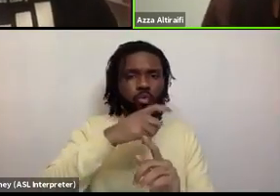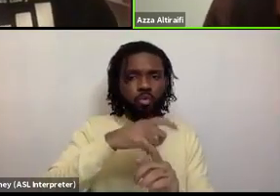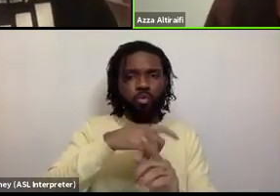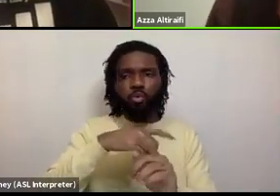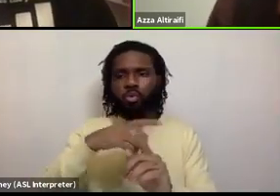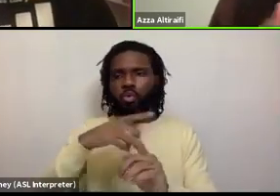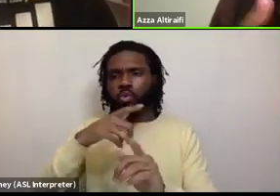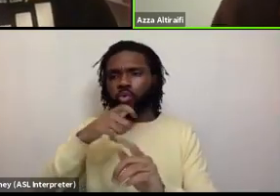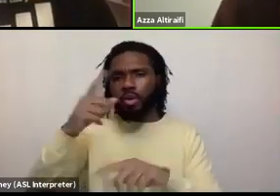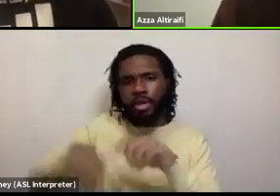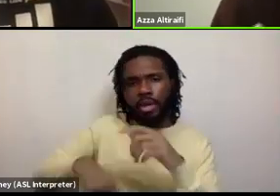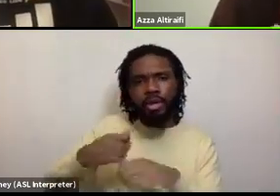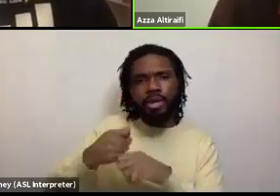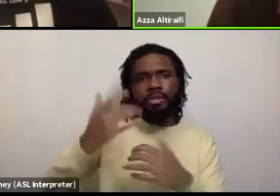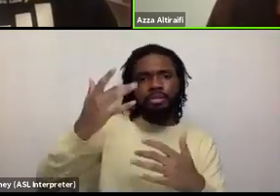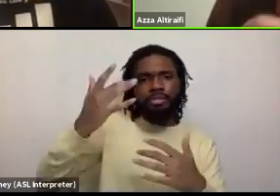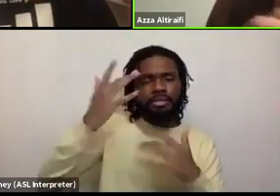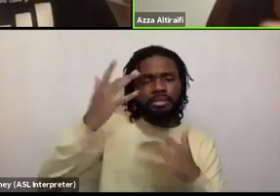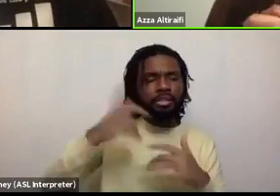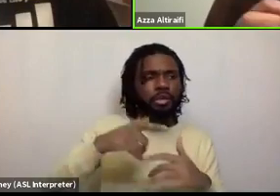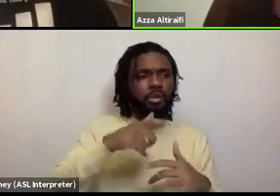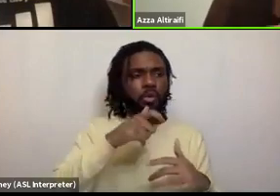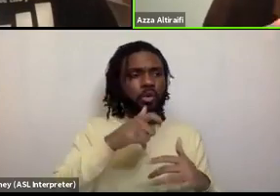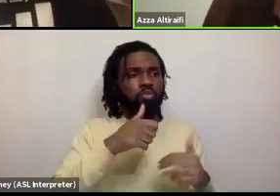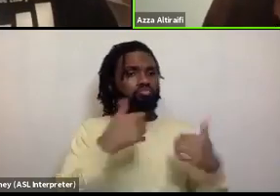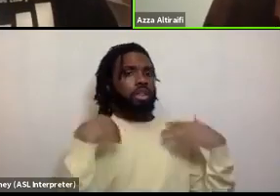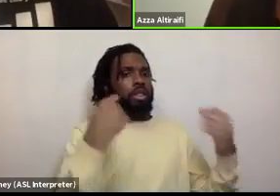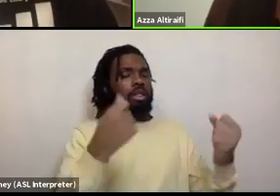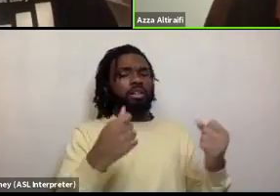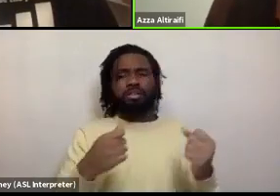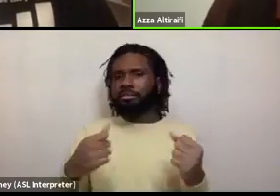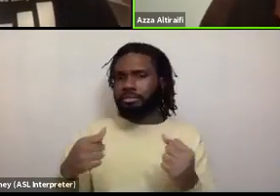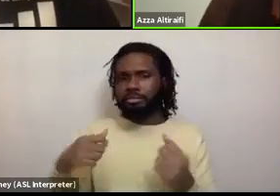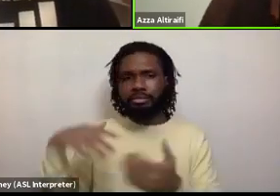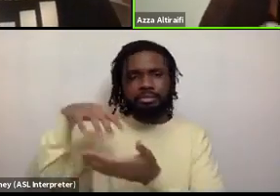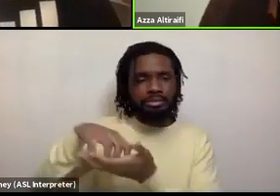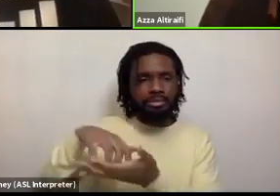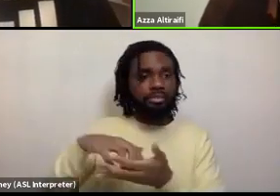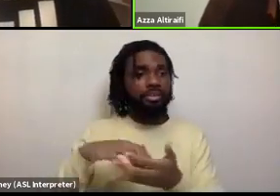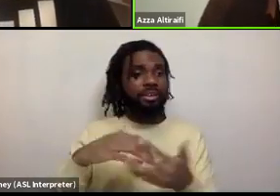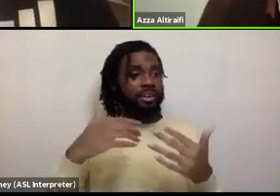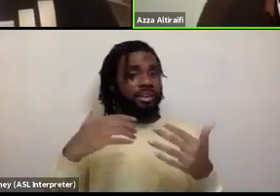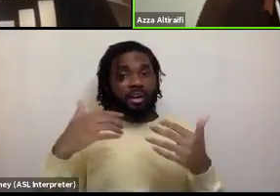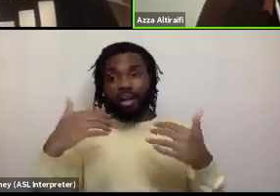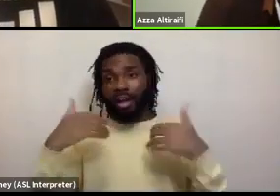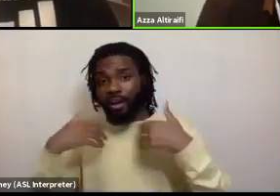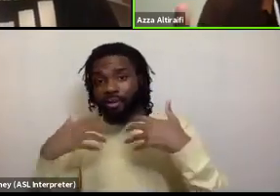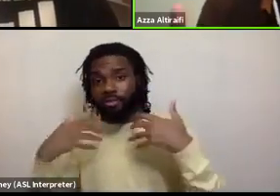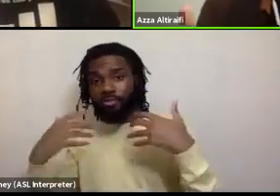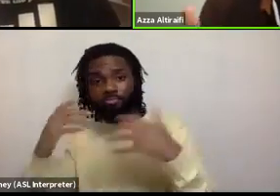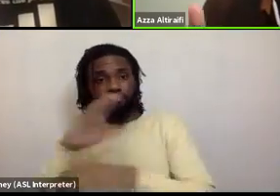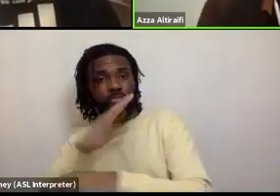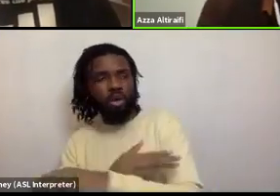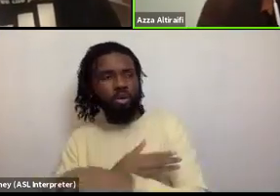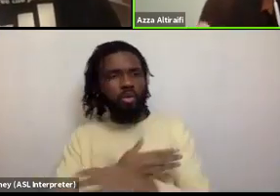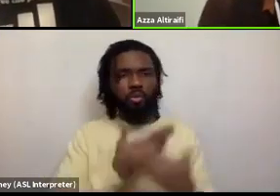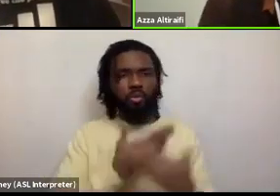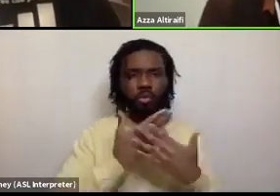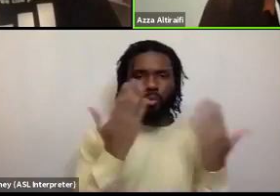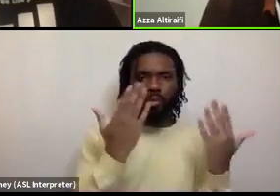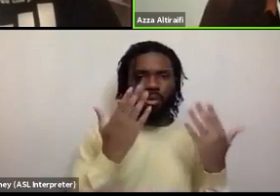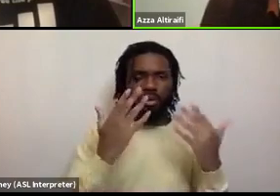diseased, who is and is not well, who does and does not have power, play into which categories of people